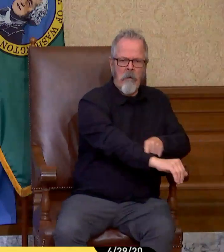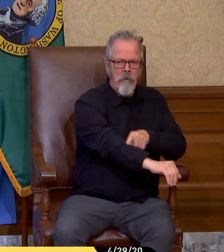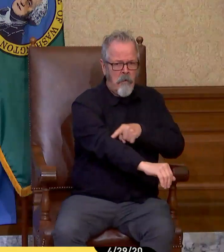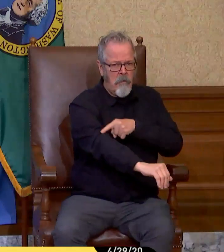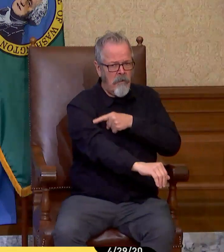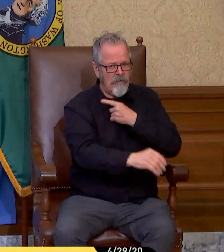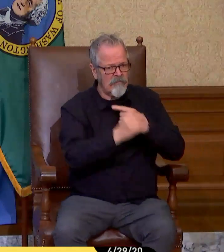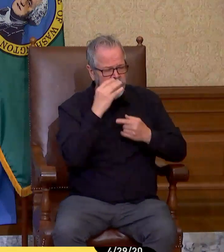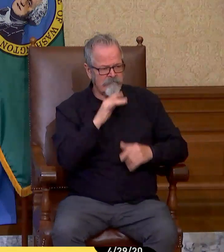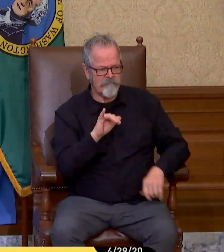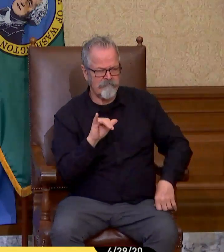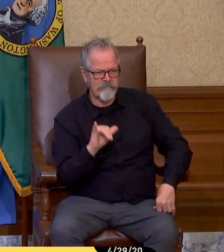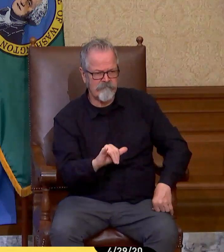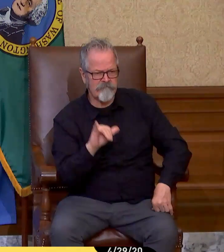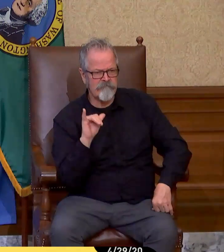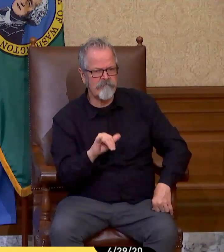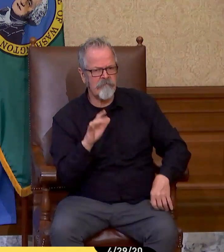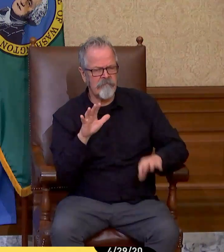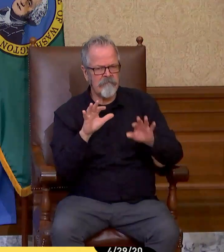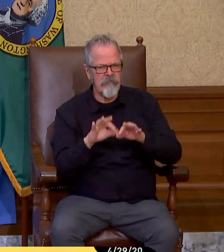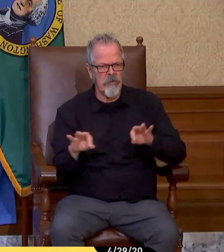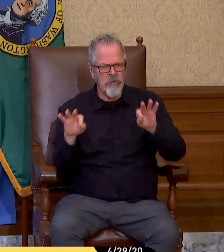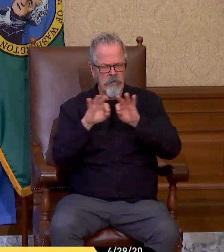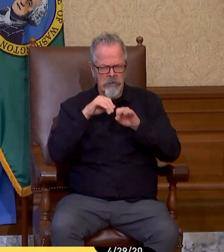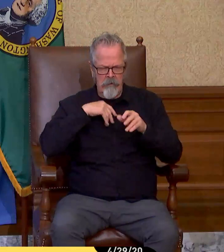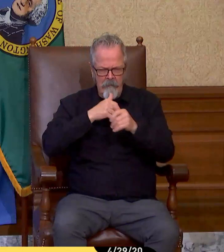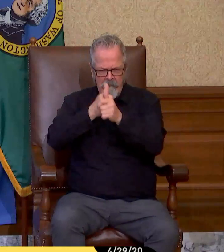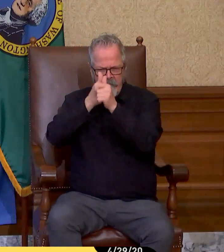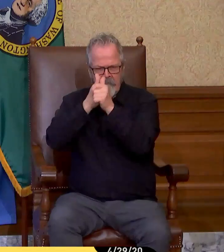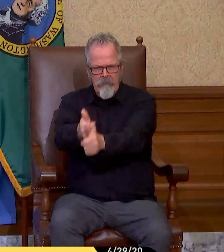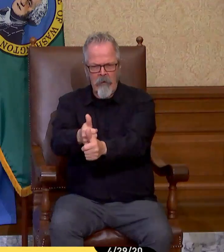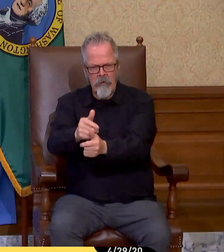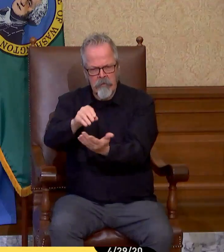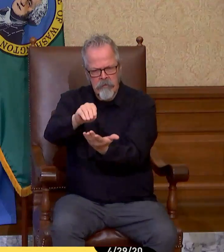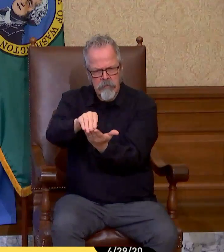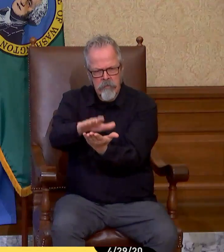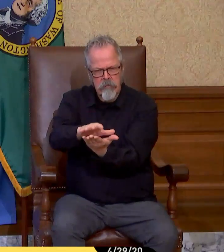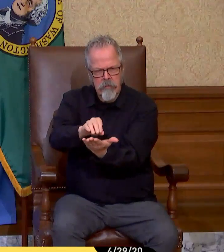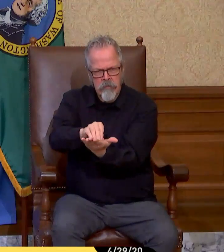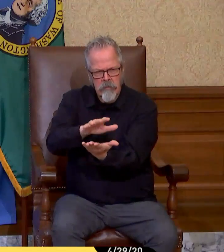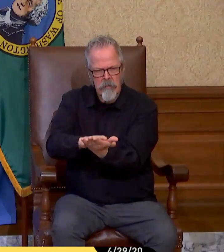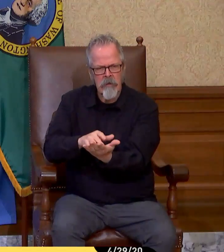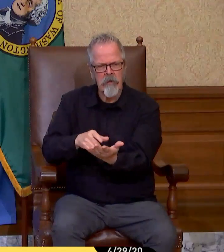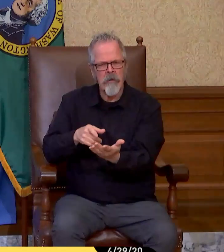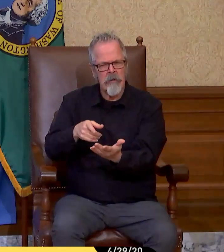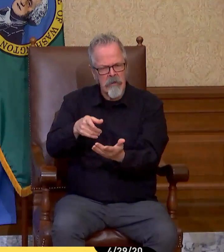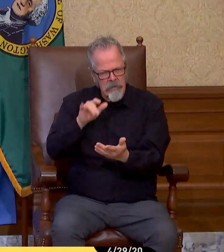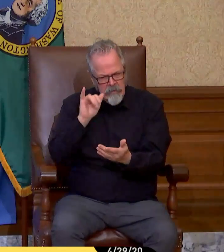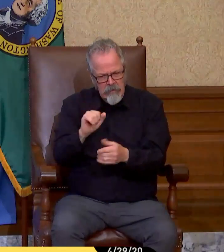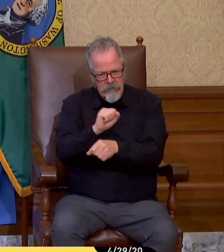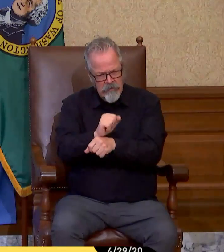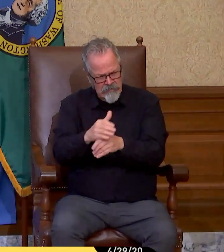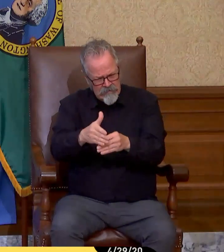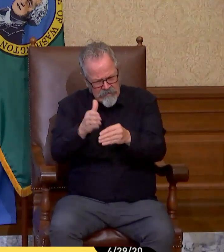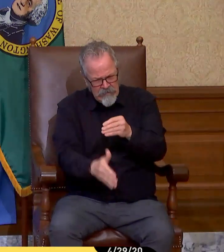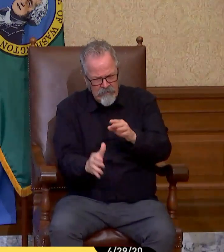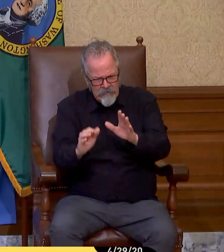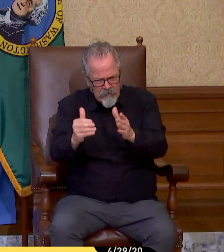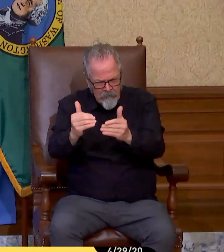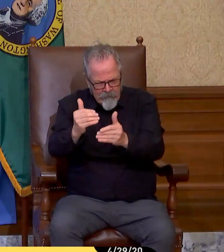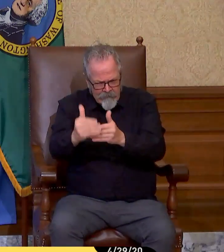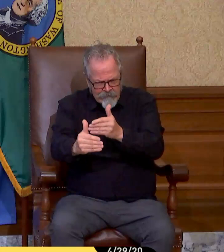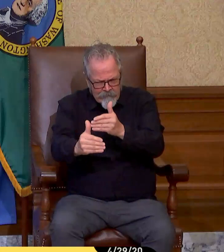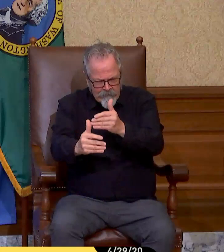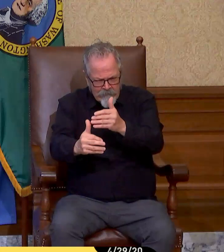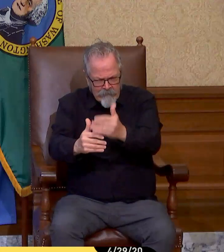this pain again. We want to make this a one and possibly done situation that we then can restrain this